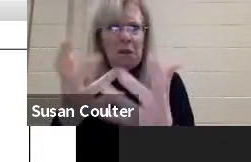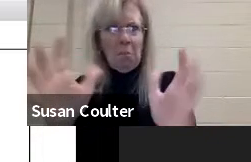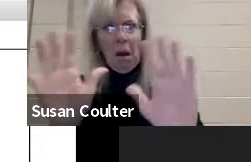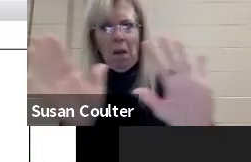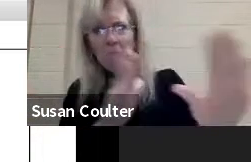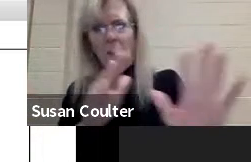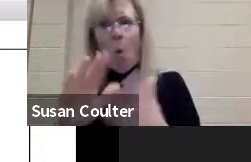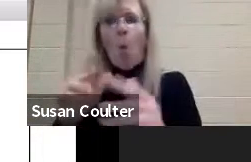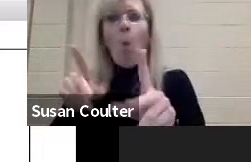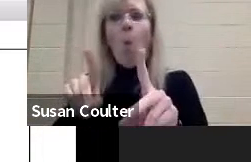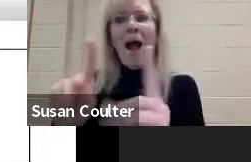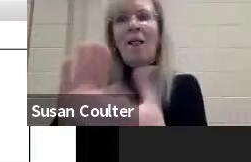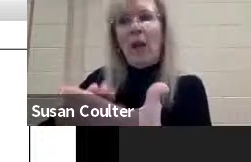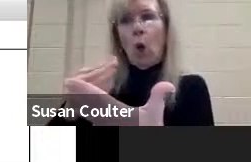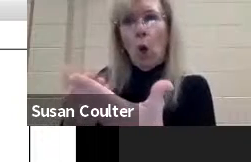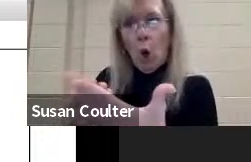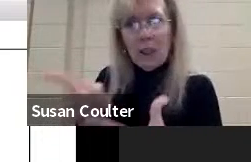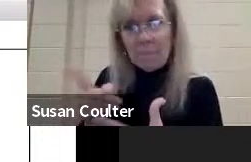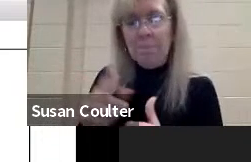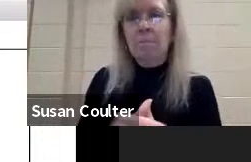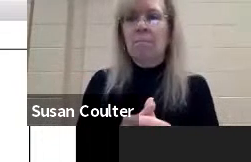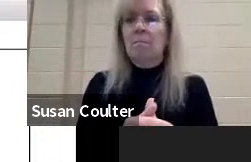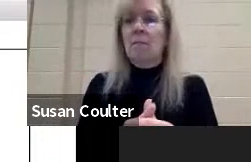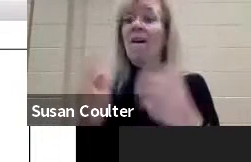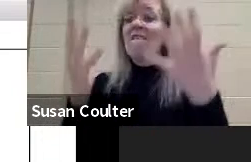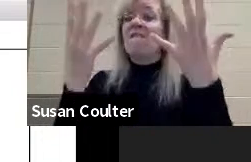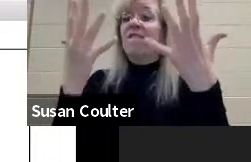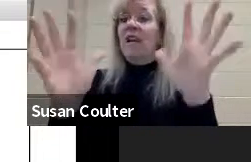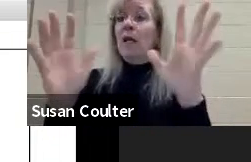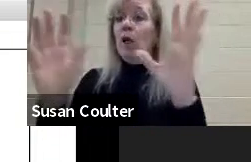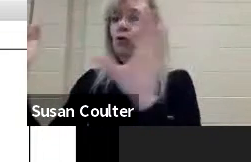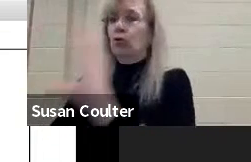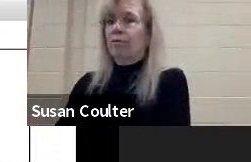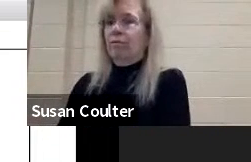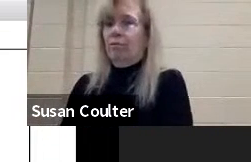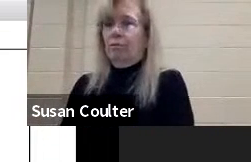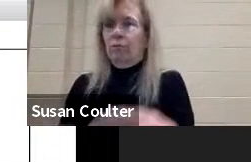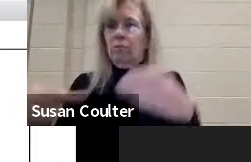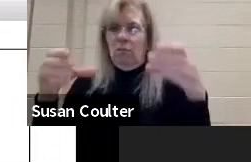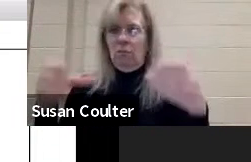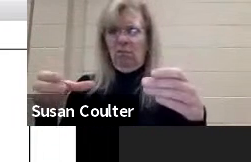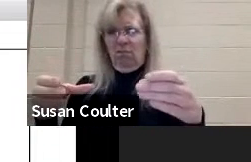to Instant Pot while it cooked. Finished.